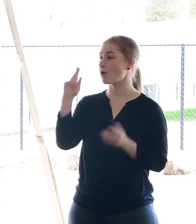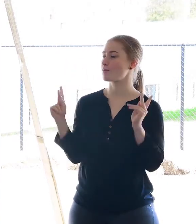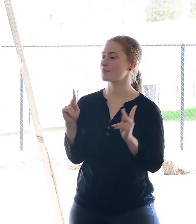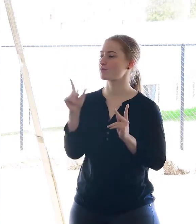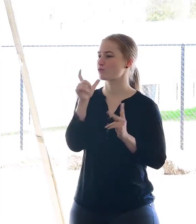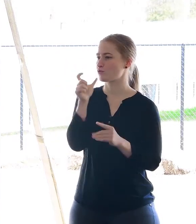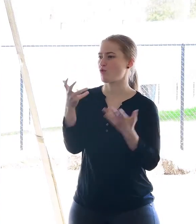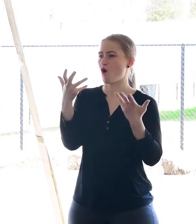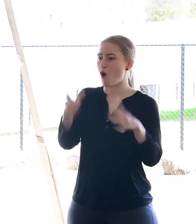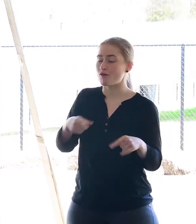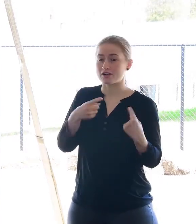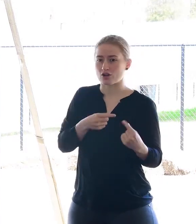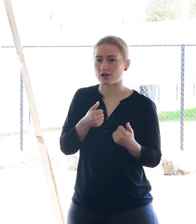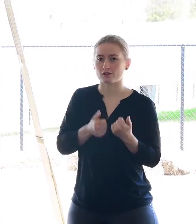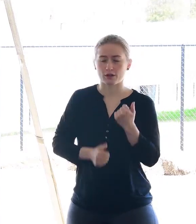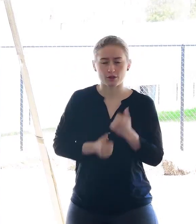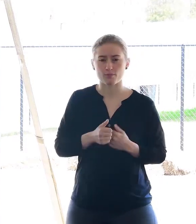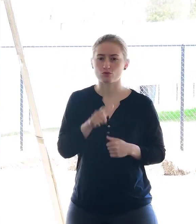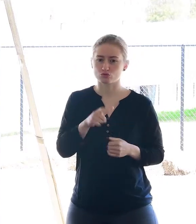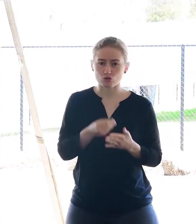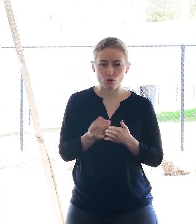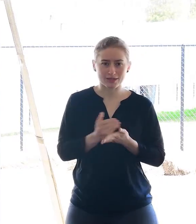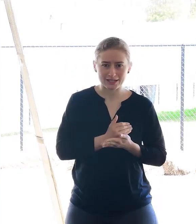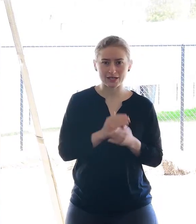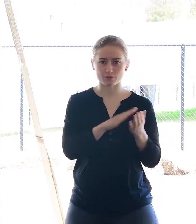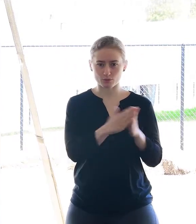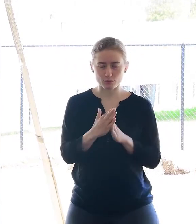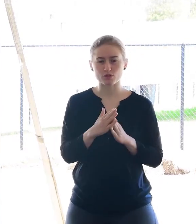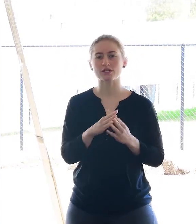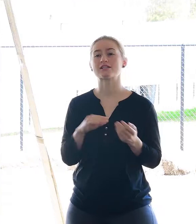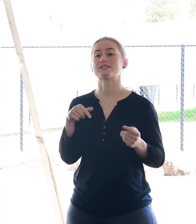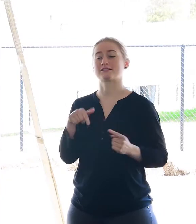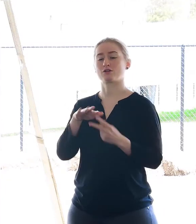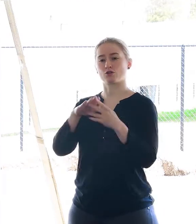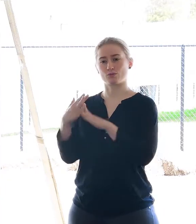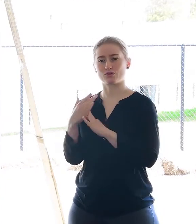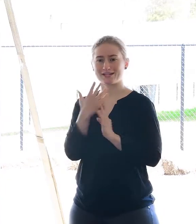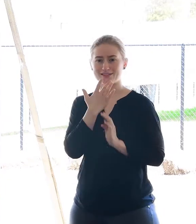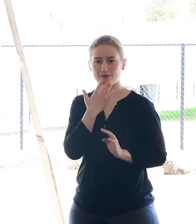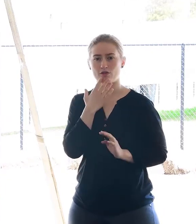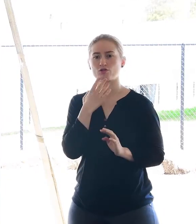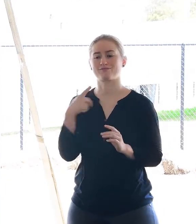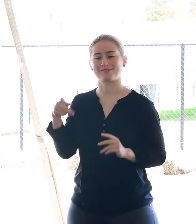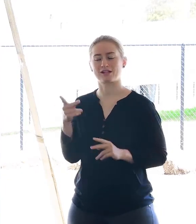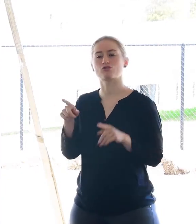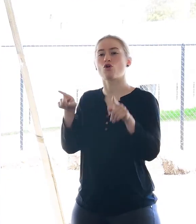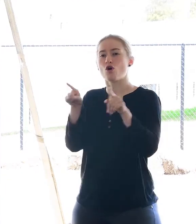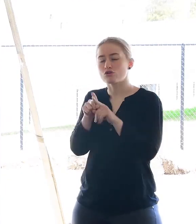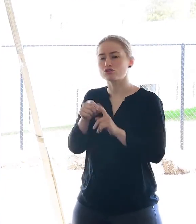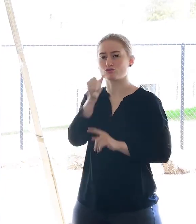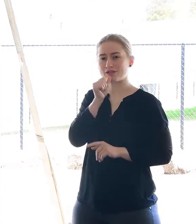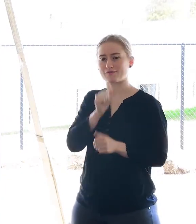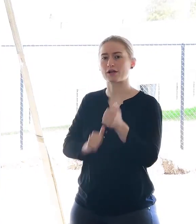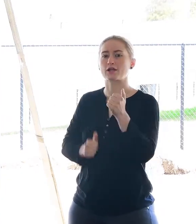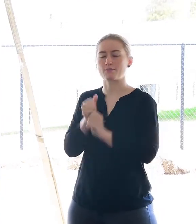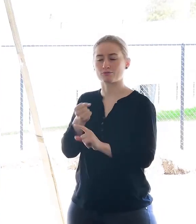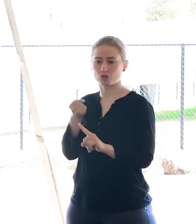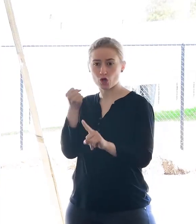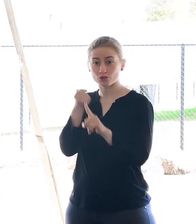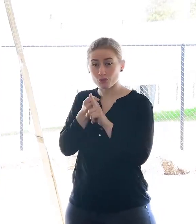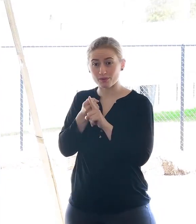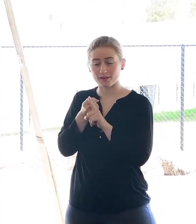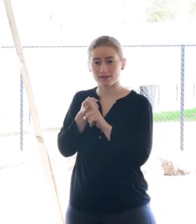are already struggling the most, low-income communities, communities of color, are the ones who are also suffering most